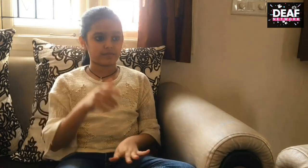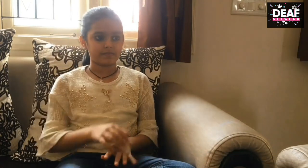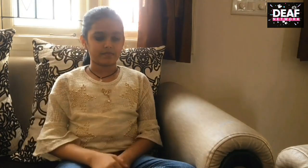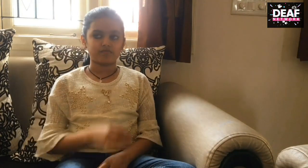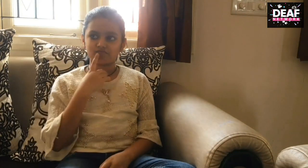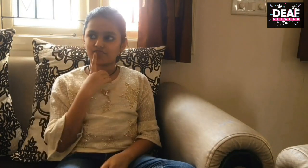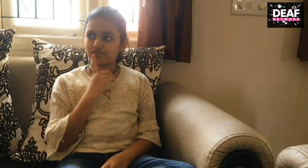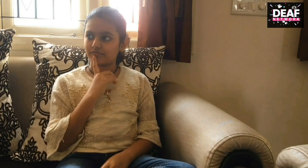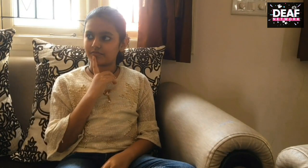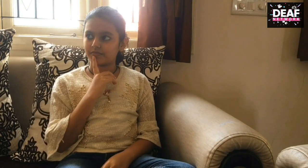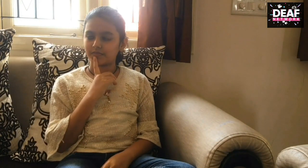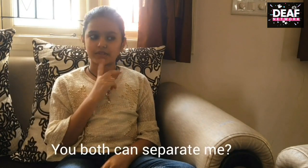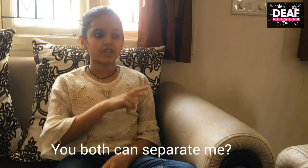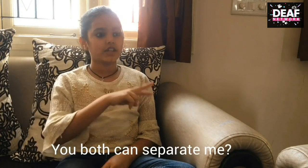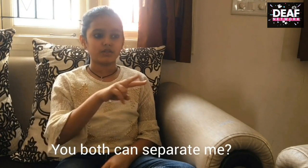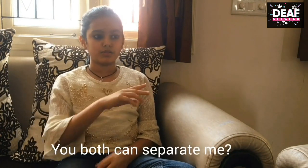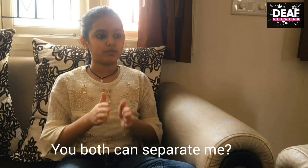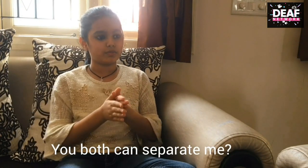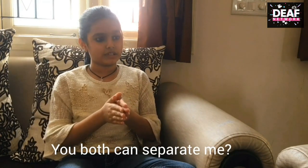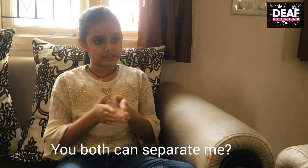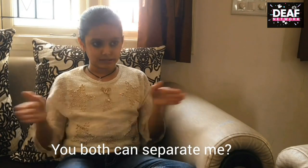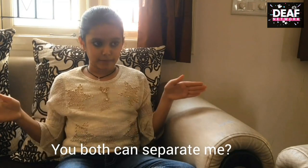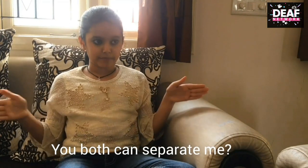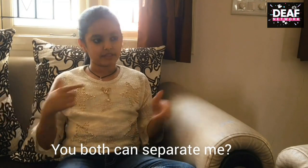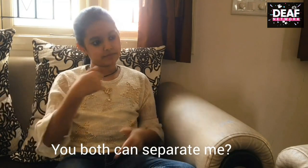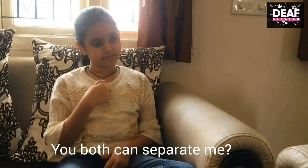to you. You both separate me.